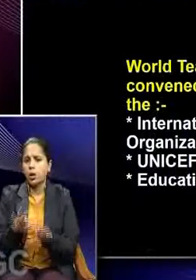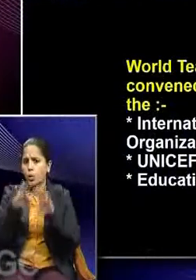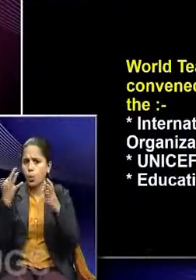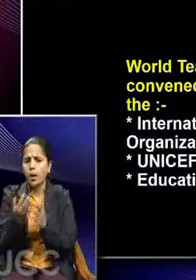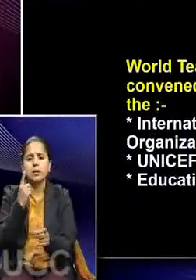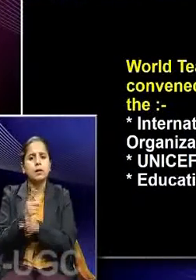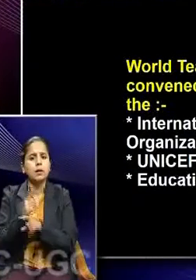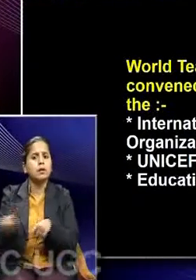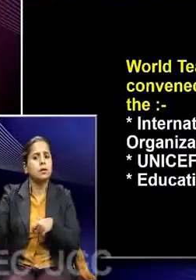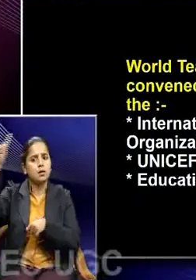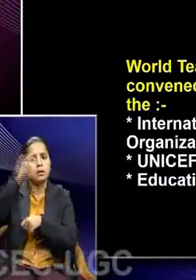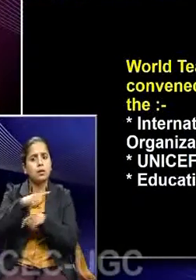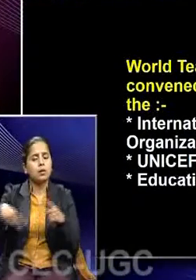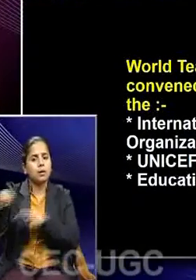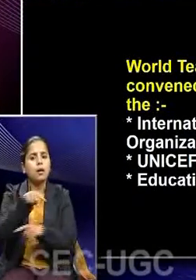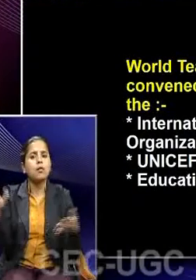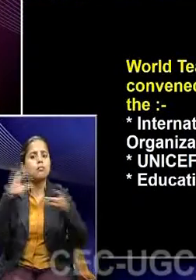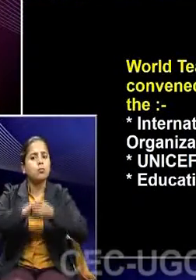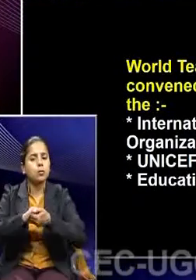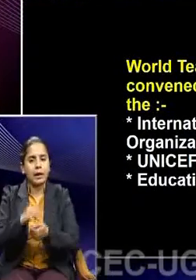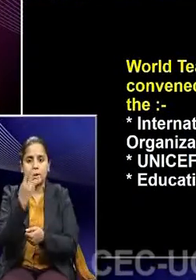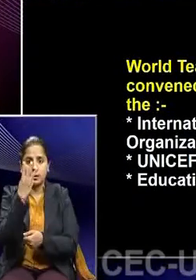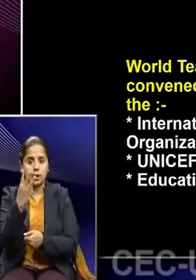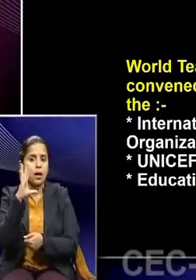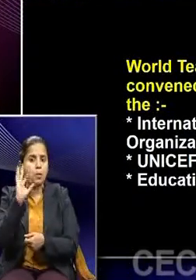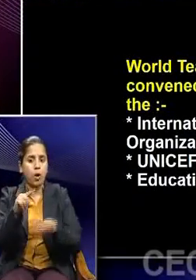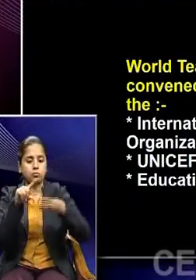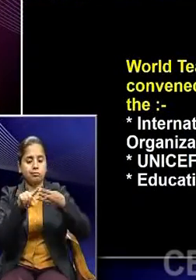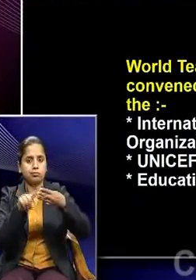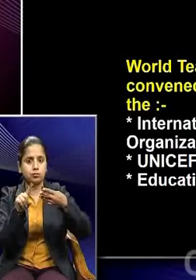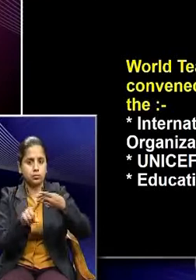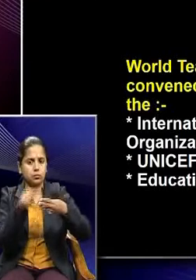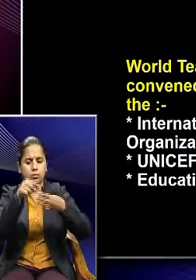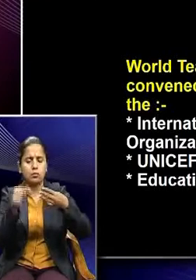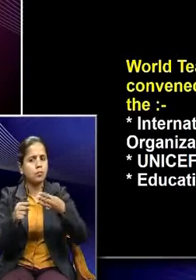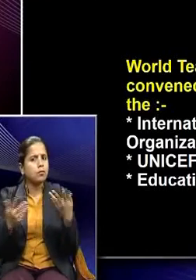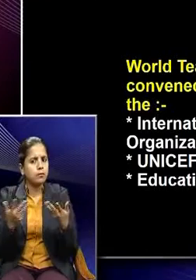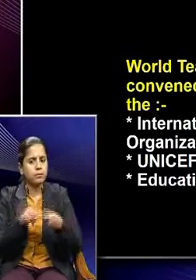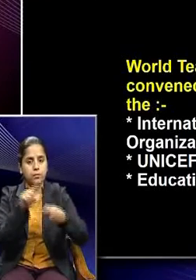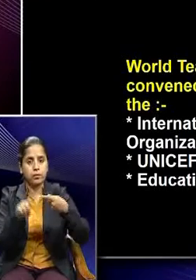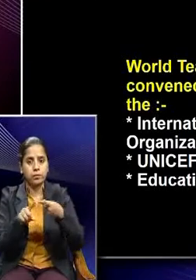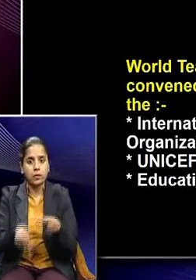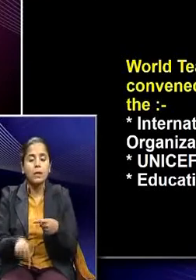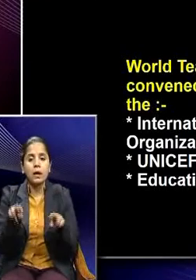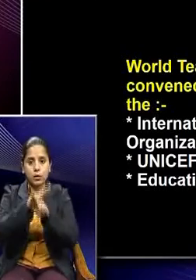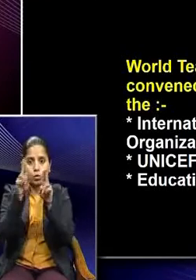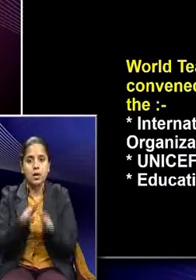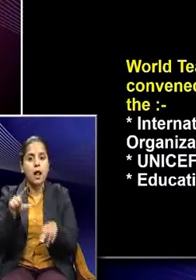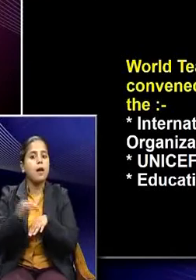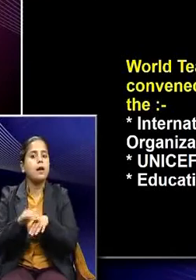is co-convened in partnership with three important entities. What are they? International Labour